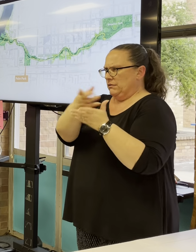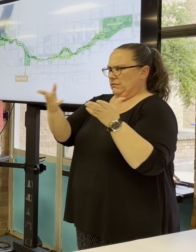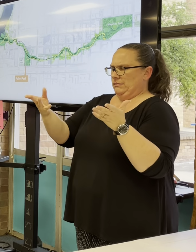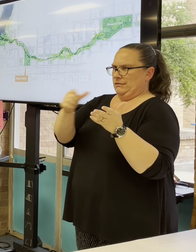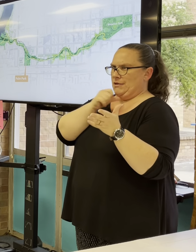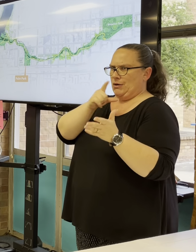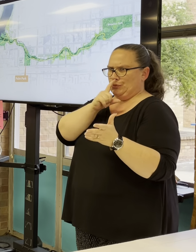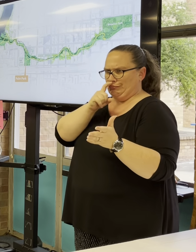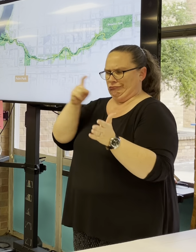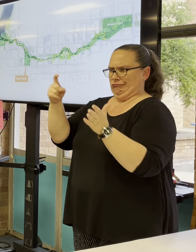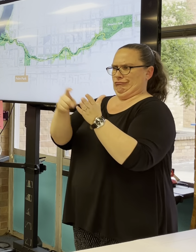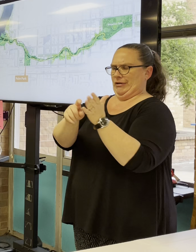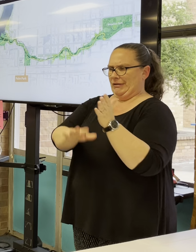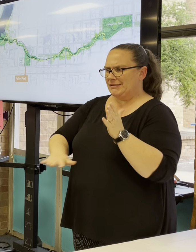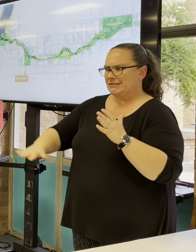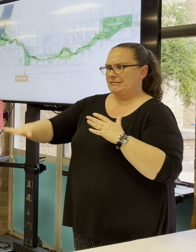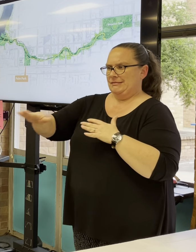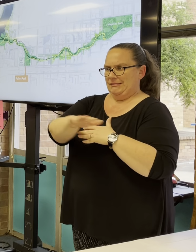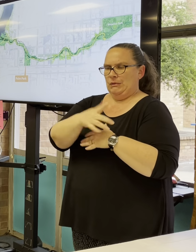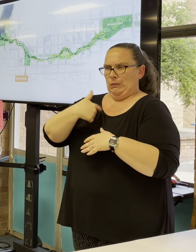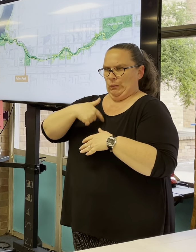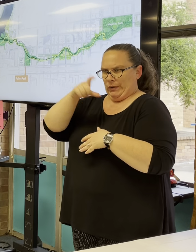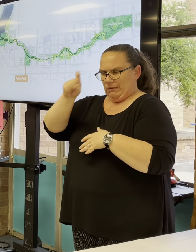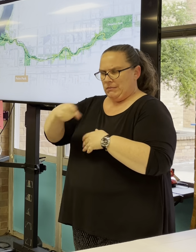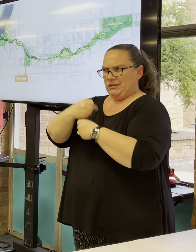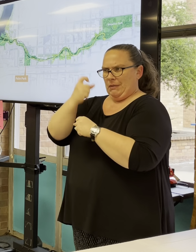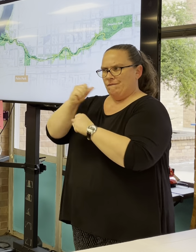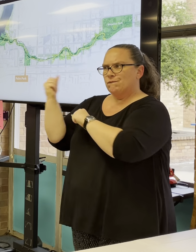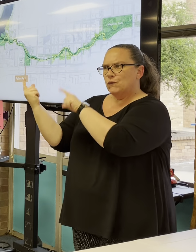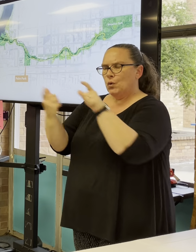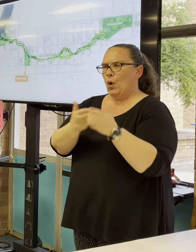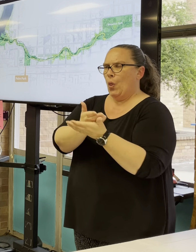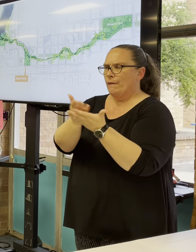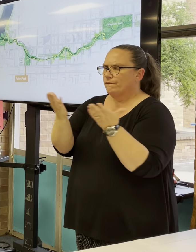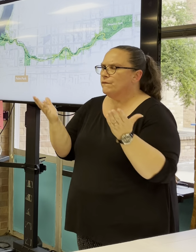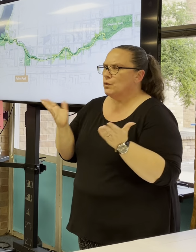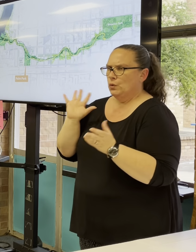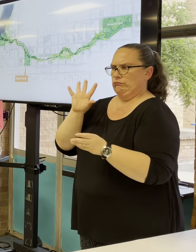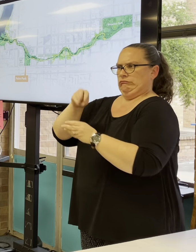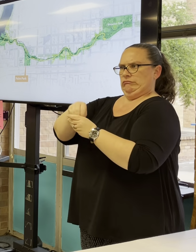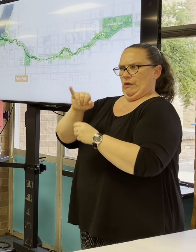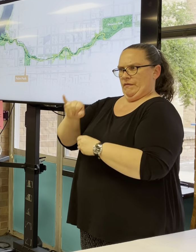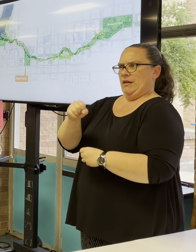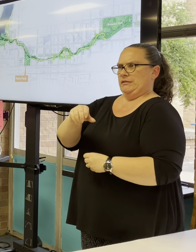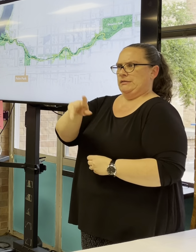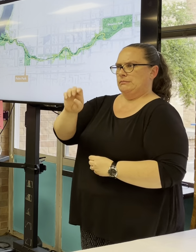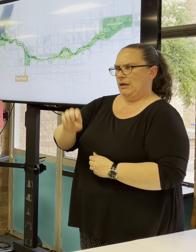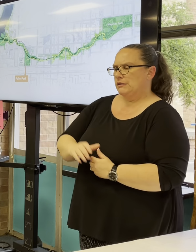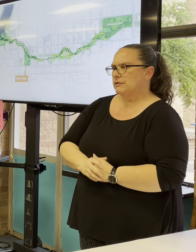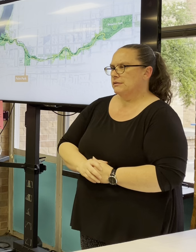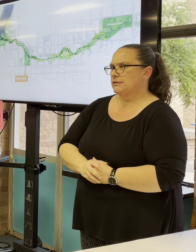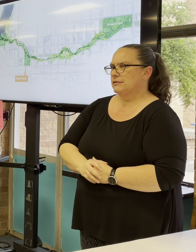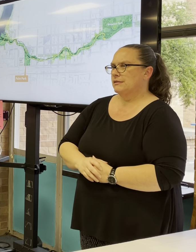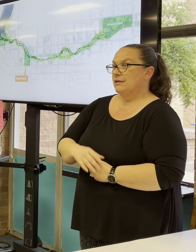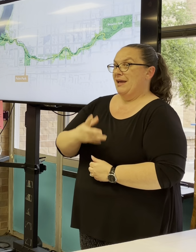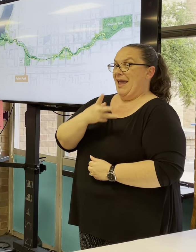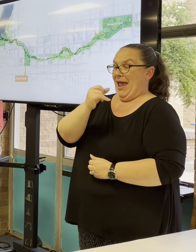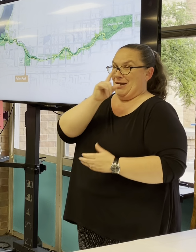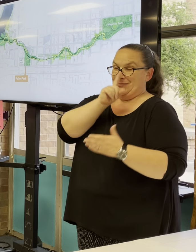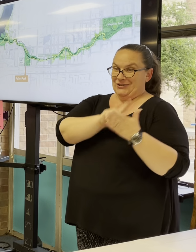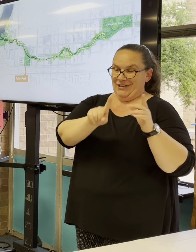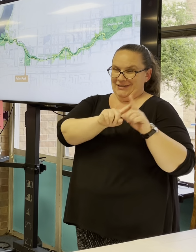what this was. And so this space needs to be for all of you. And then we look to the parks, which are really